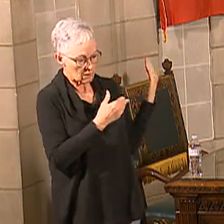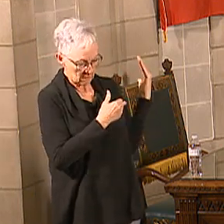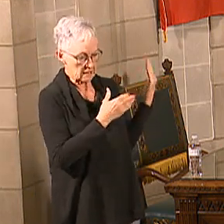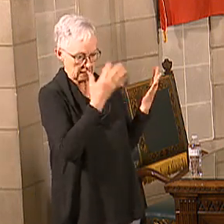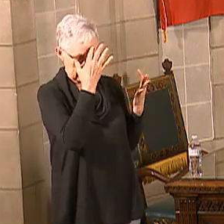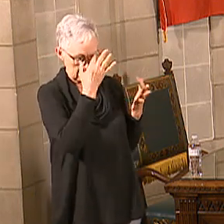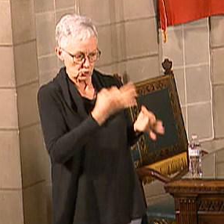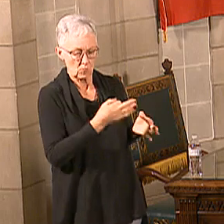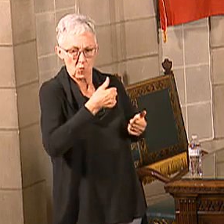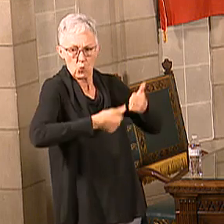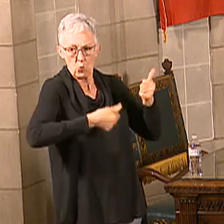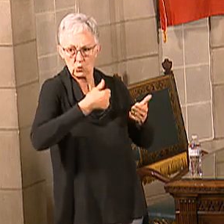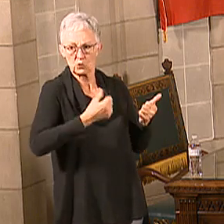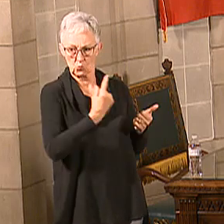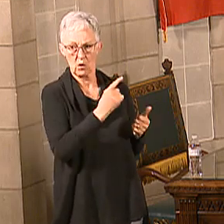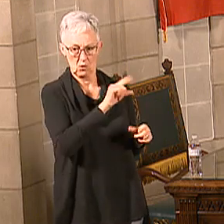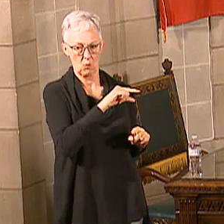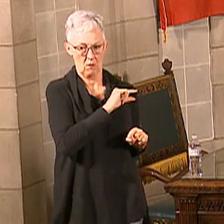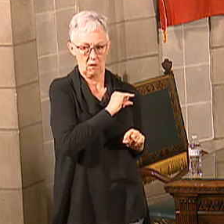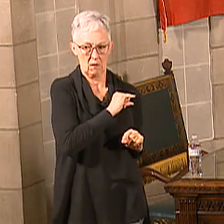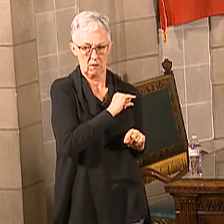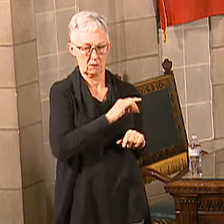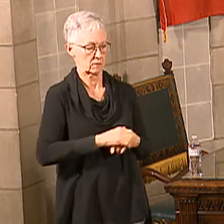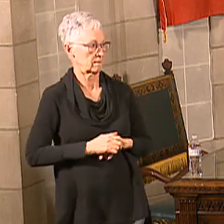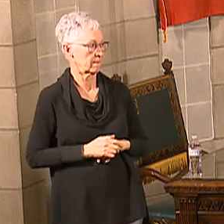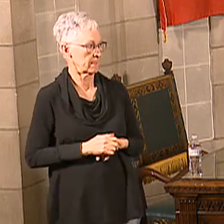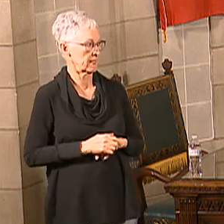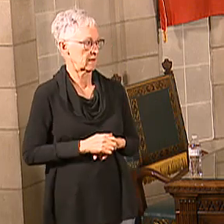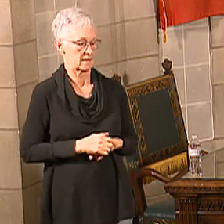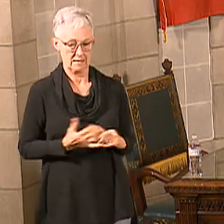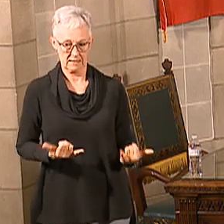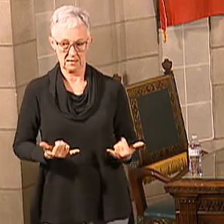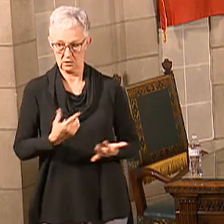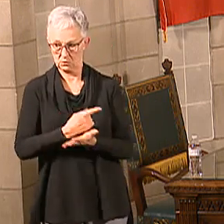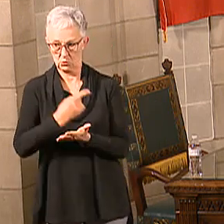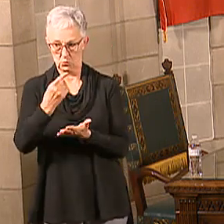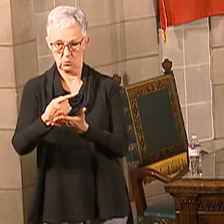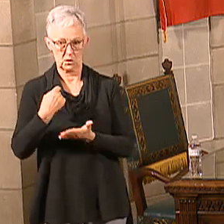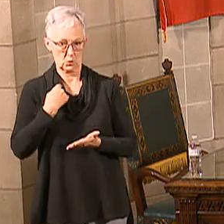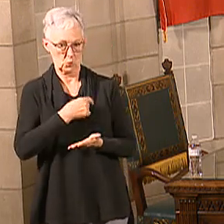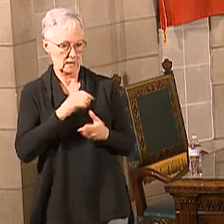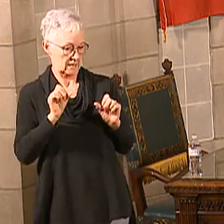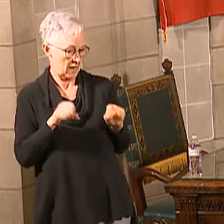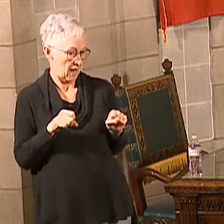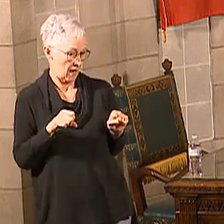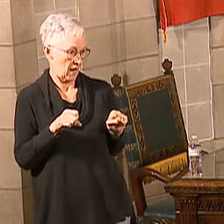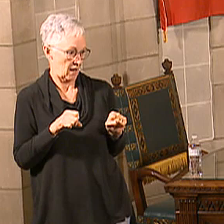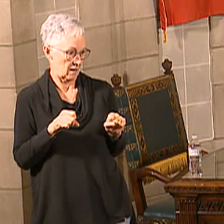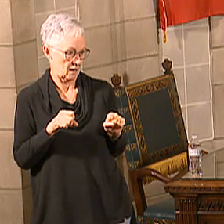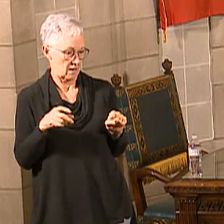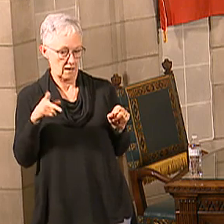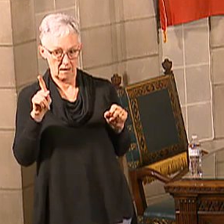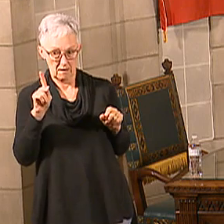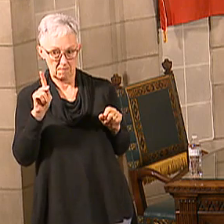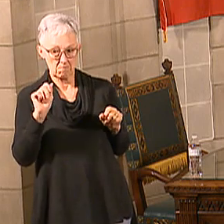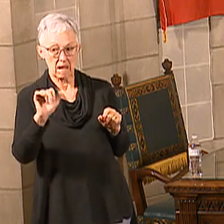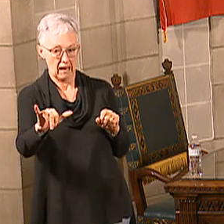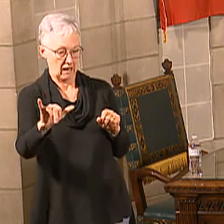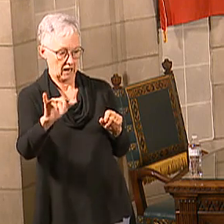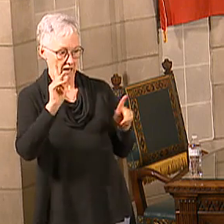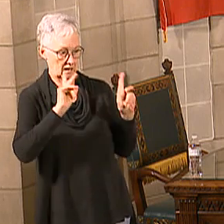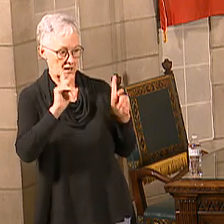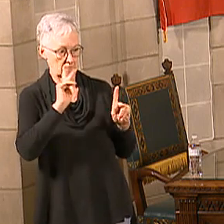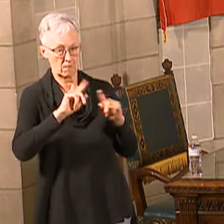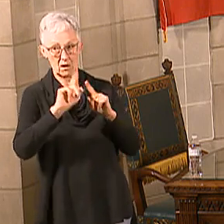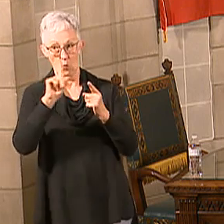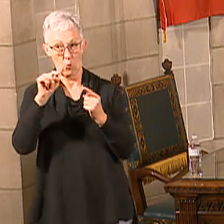to the feds on Saturday. So we can pay as to this week. When the feds will give us the go-ahead to pay as to this week, that's